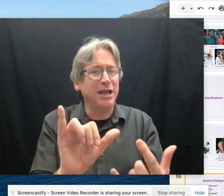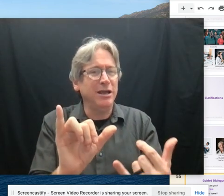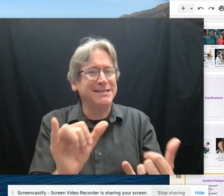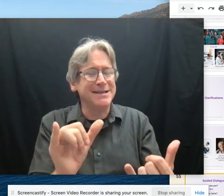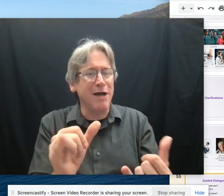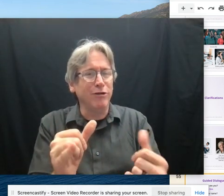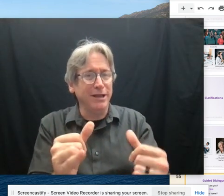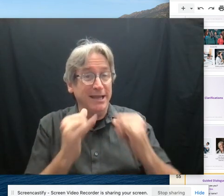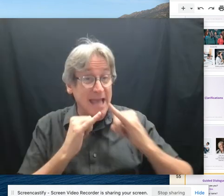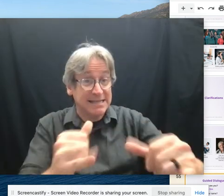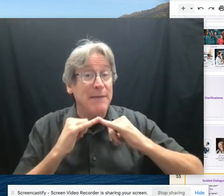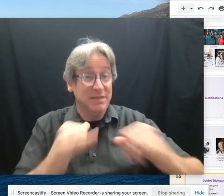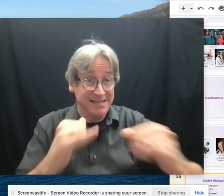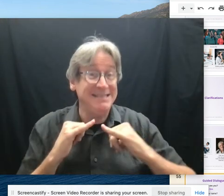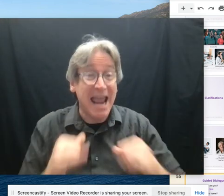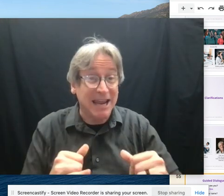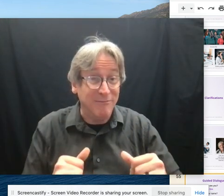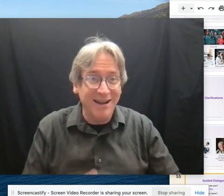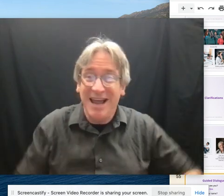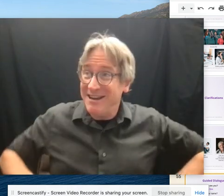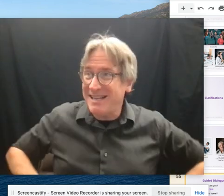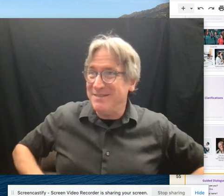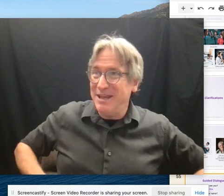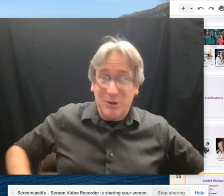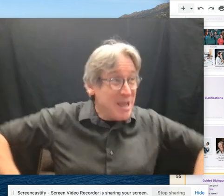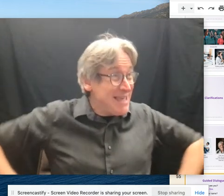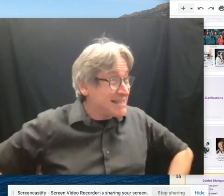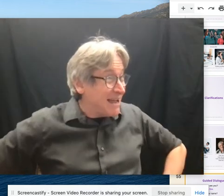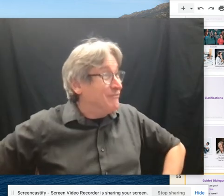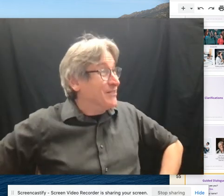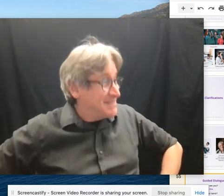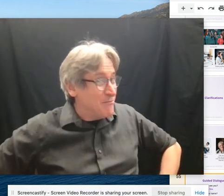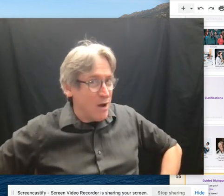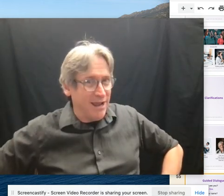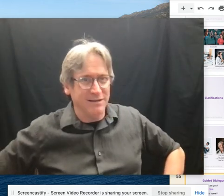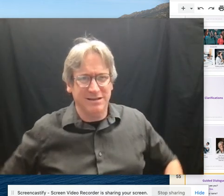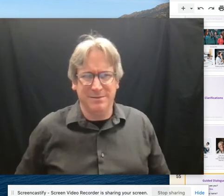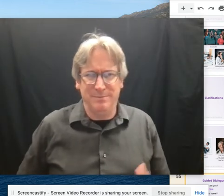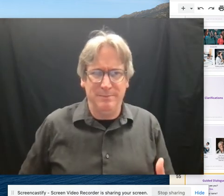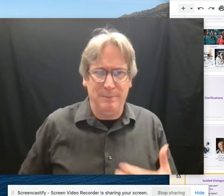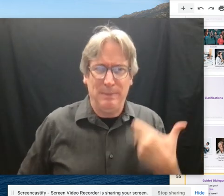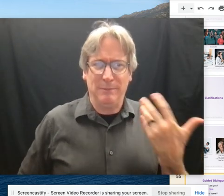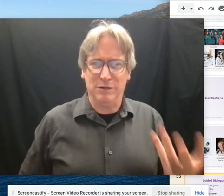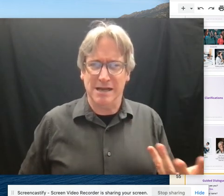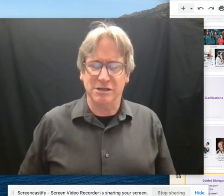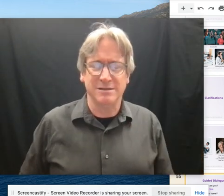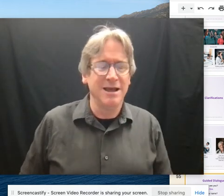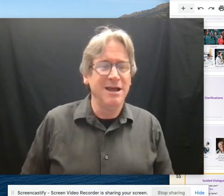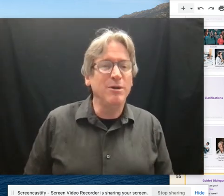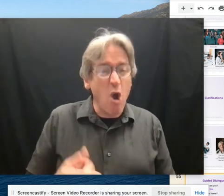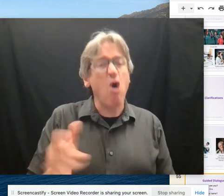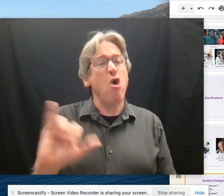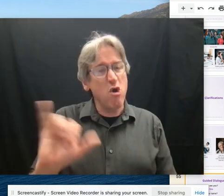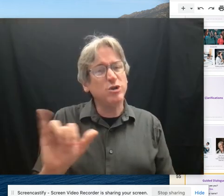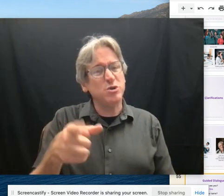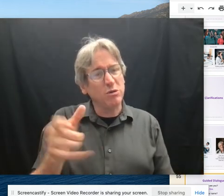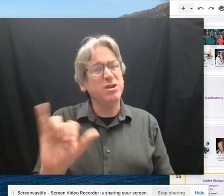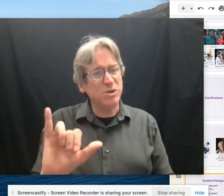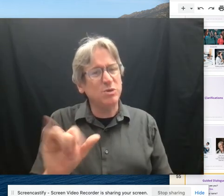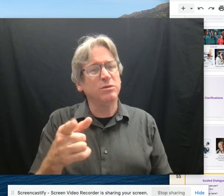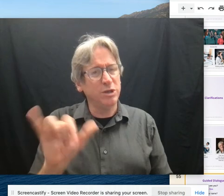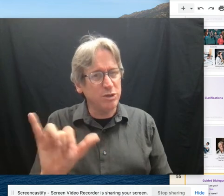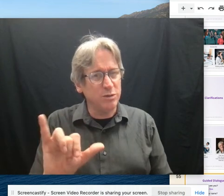Because it's not really, yes, I'm the same. Nice to meet you. Yes, I feel the same way. It's a bit pretentious. But oh, you